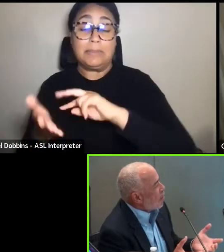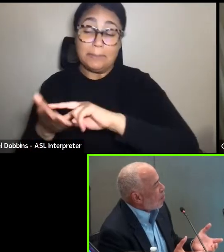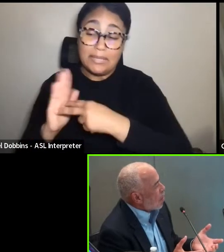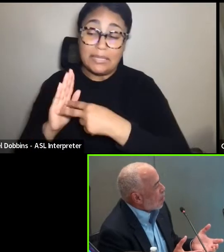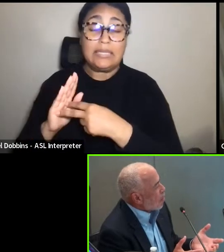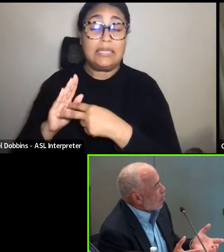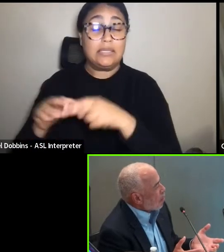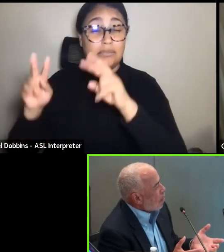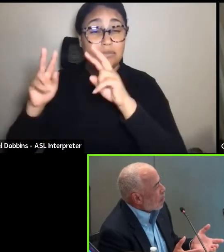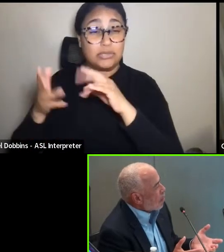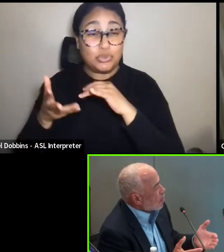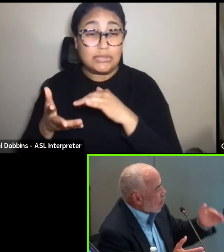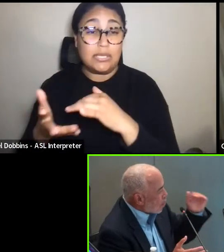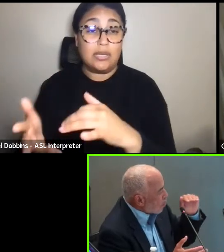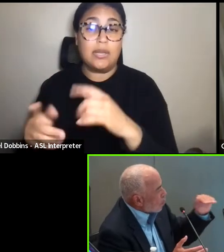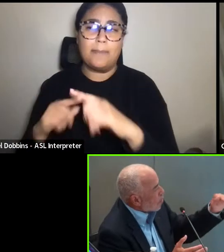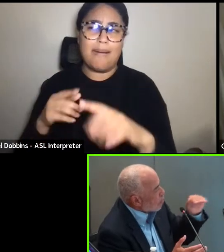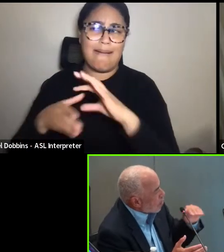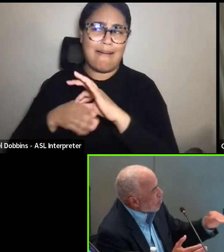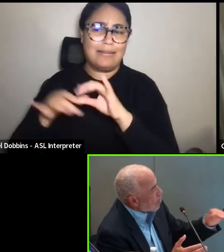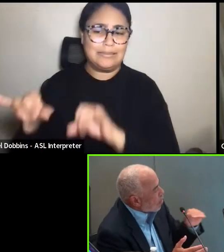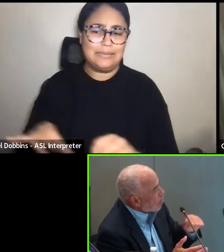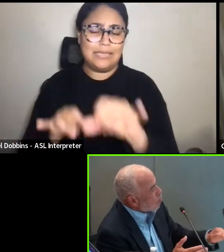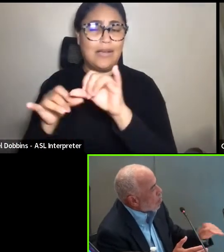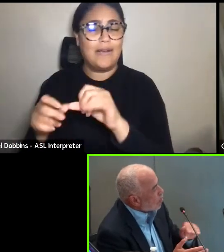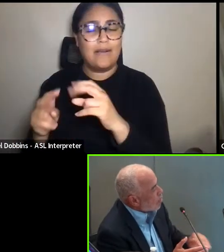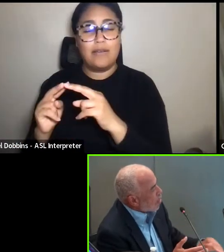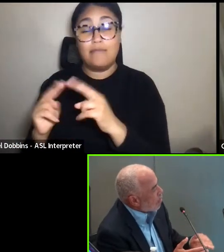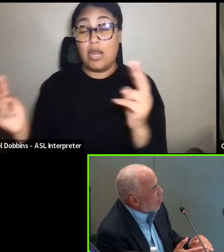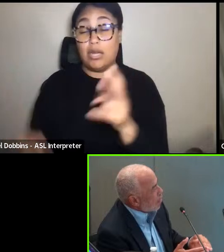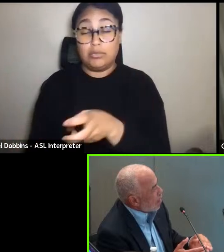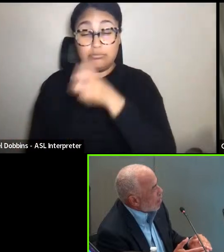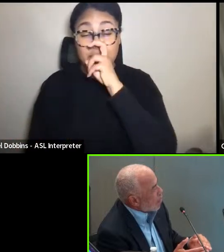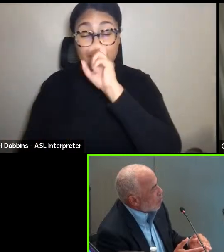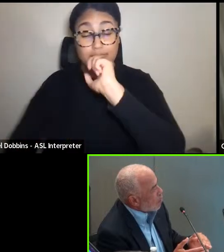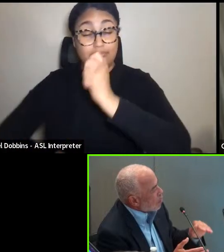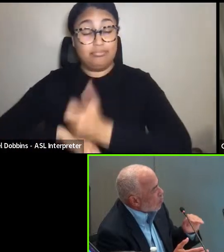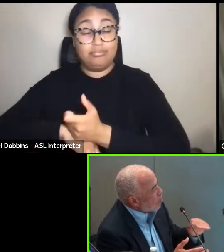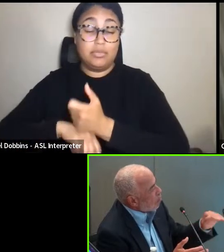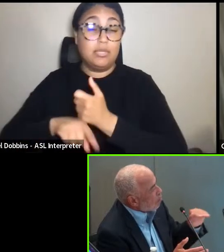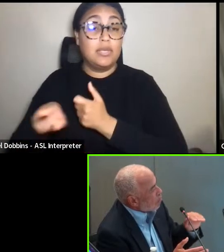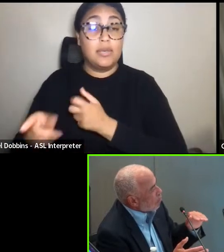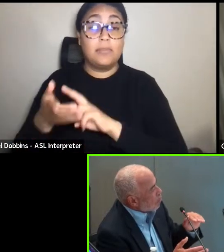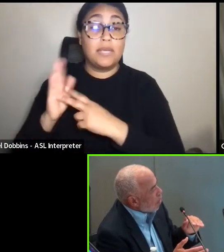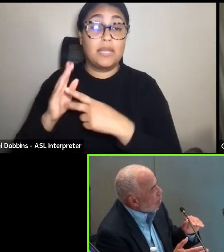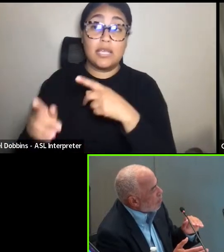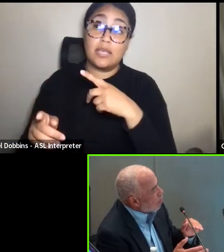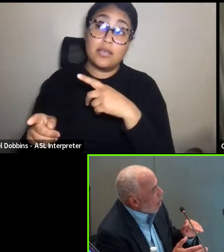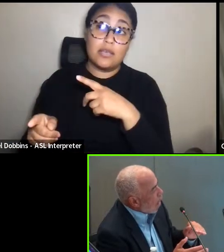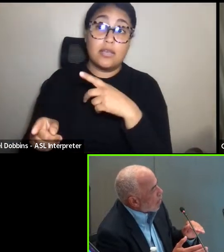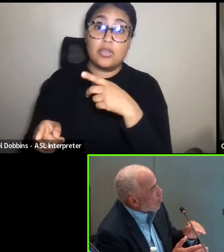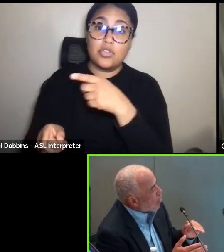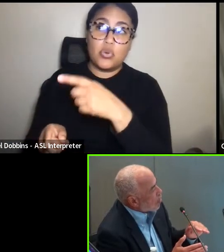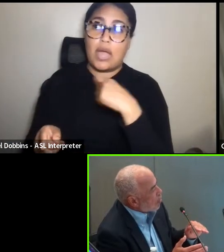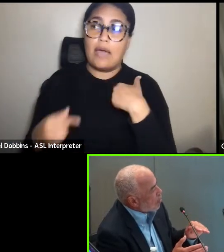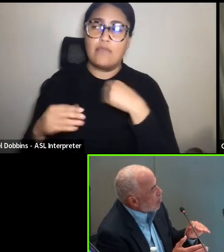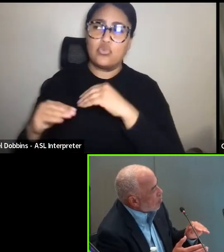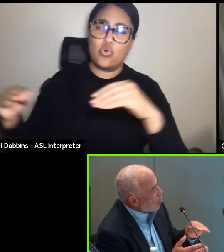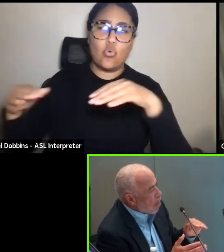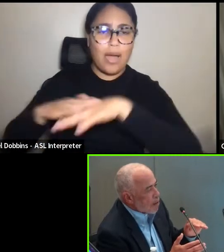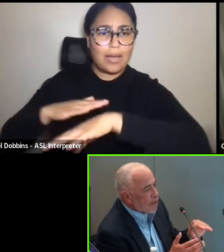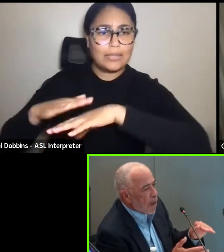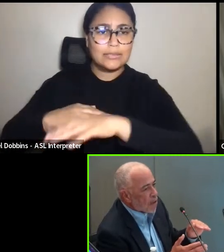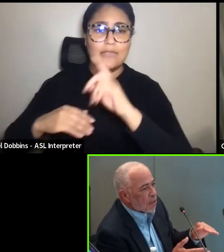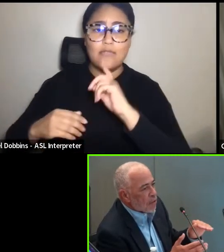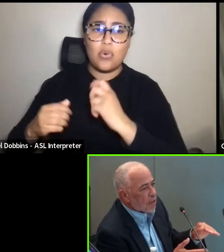stuff, but I think our content standards are pretty rigid and they're pretty set, and they assume that you have no access